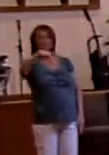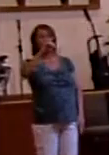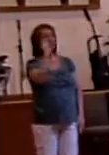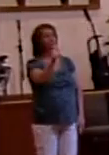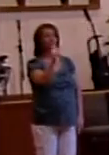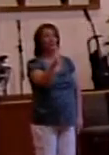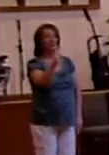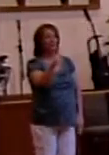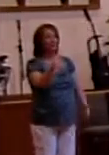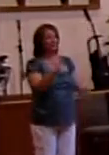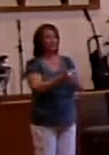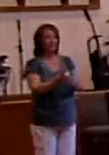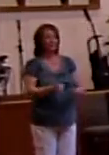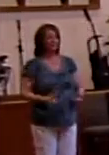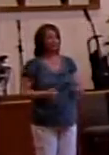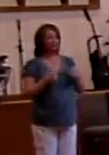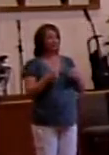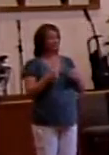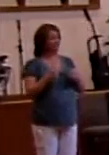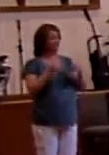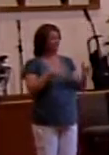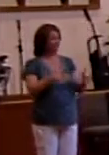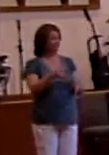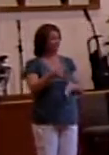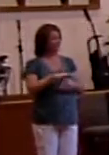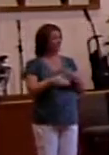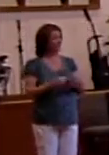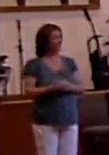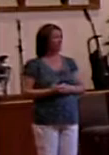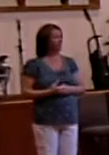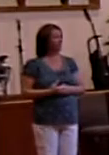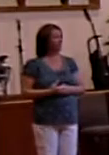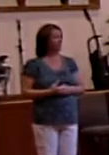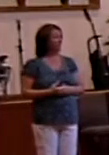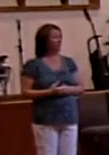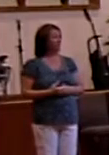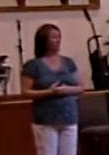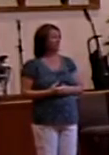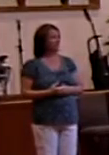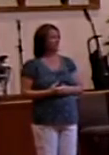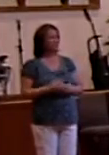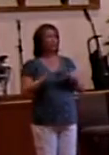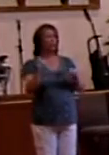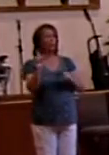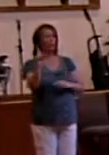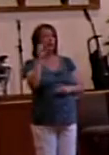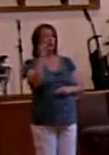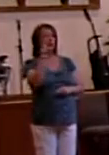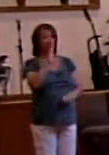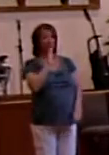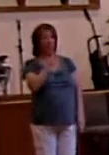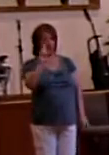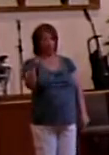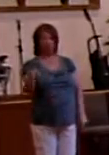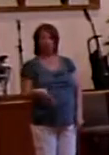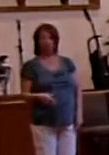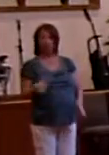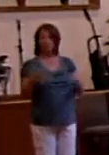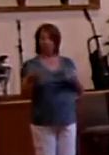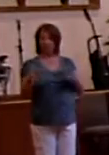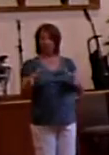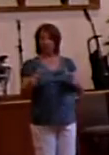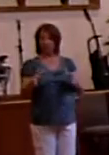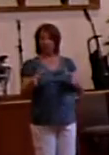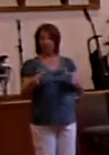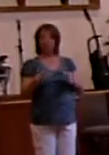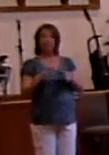grass. Go down here at the end of this hall. Go down wherever you need to be. But finish dealing with it.